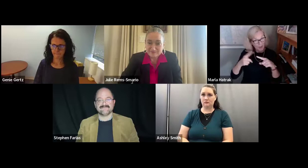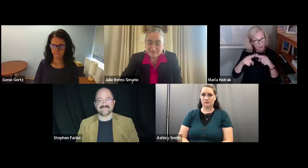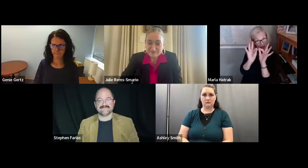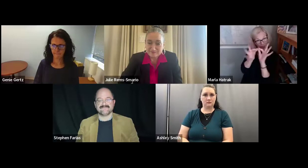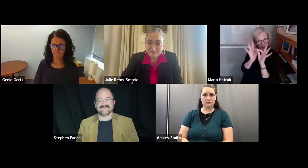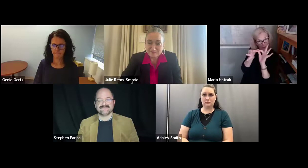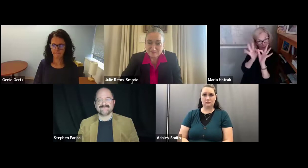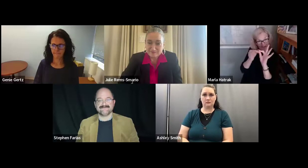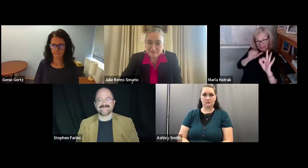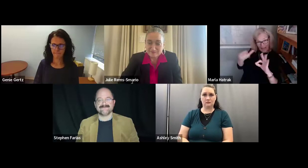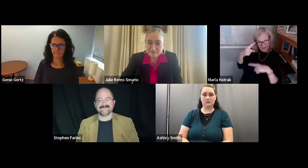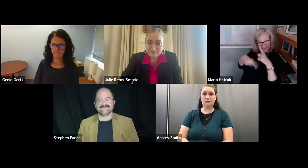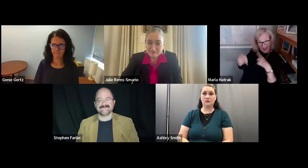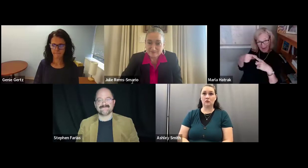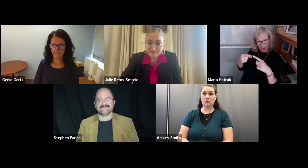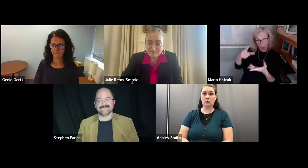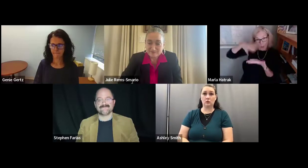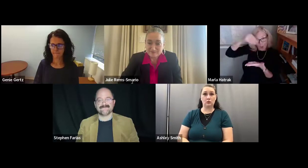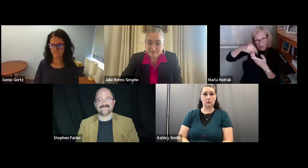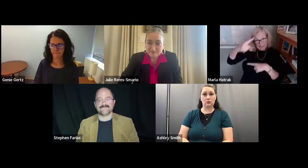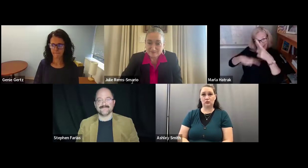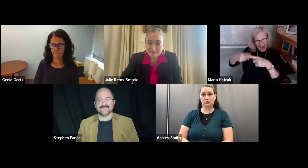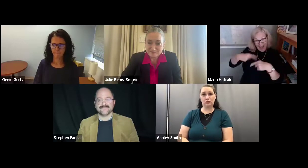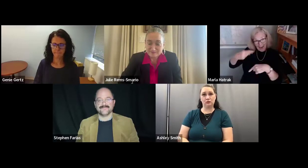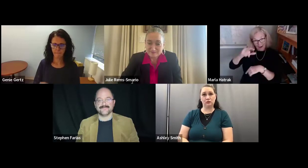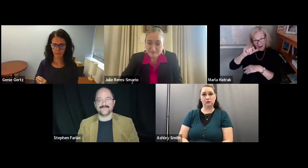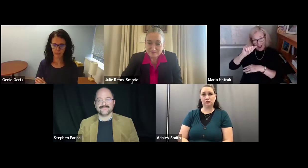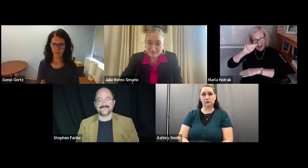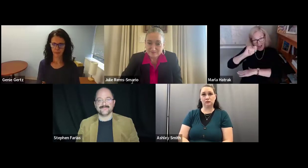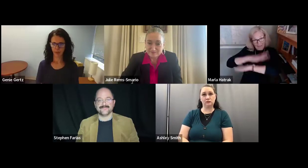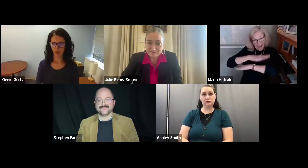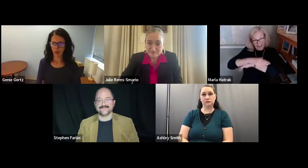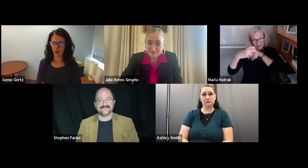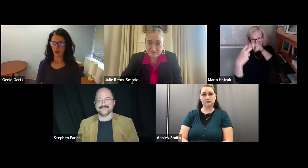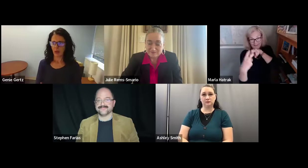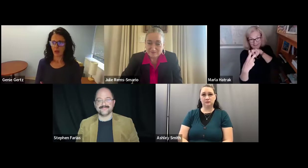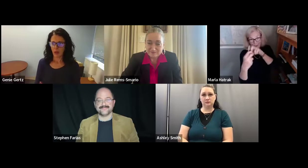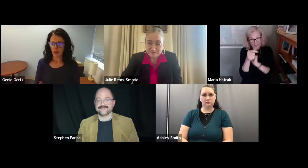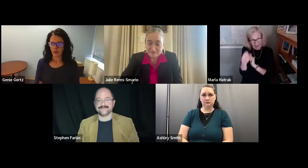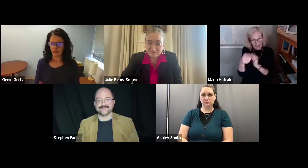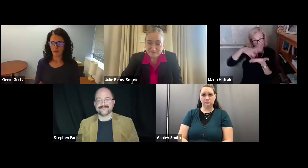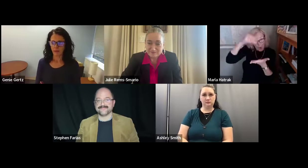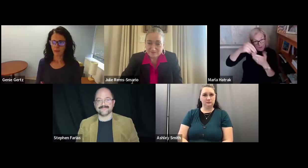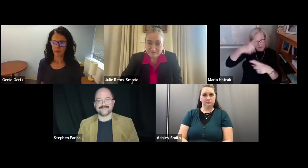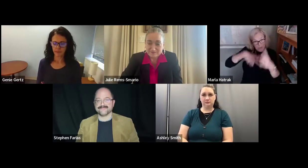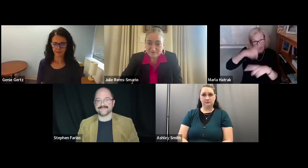they brought in someone who was a signer, not an interpreter. And so sitting at the